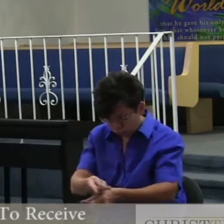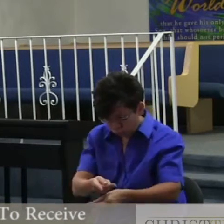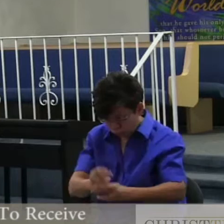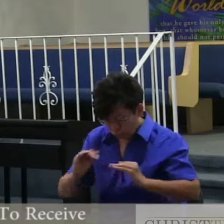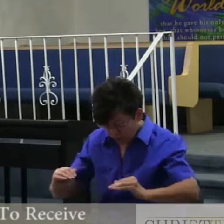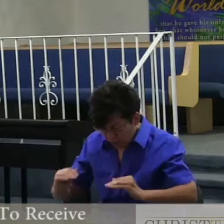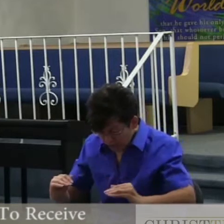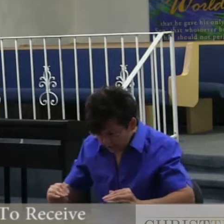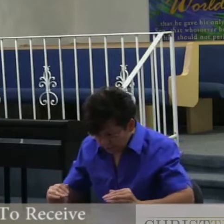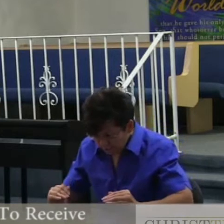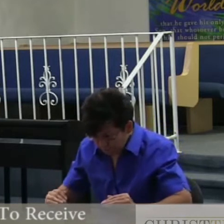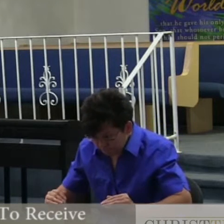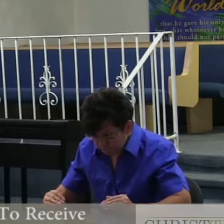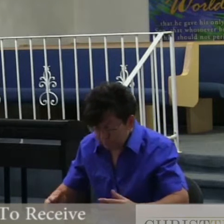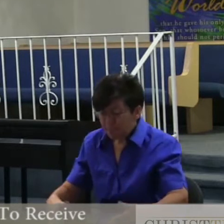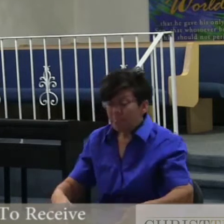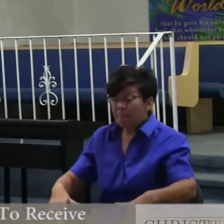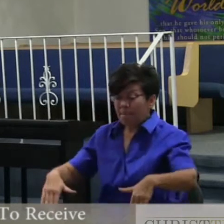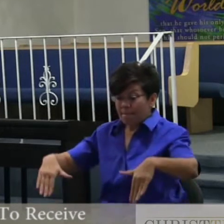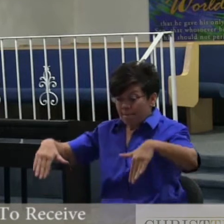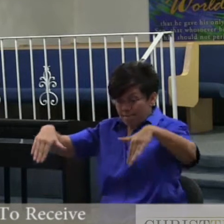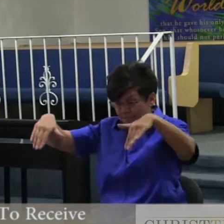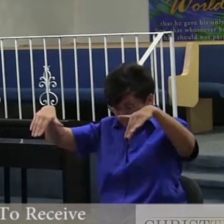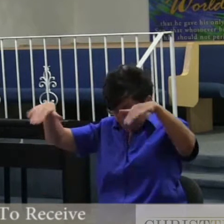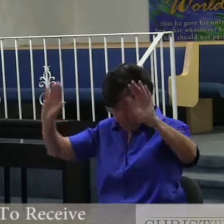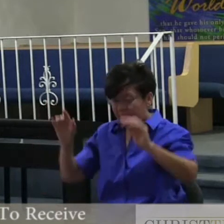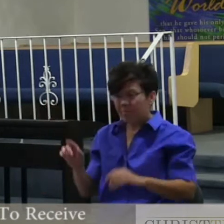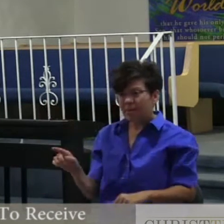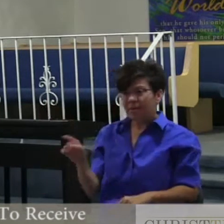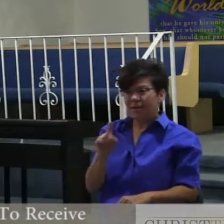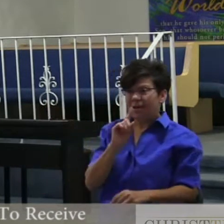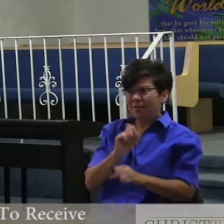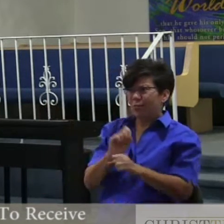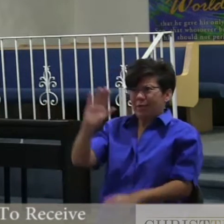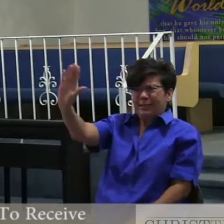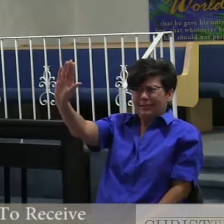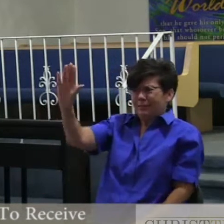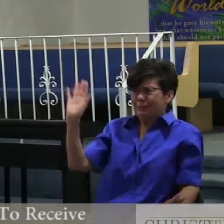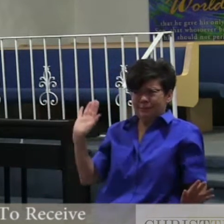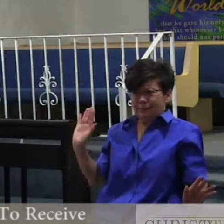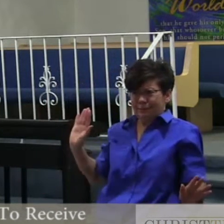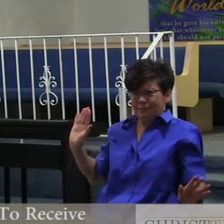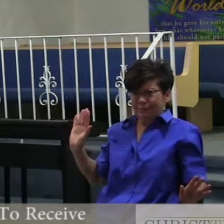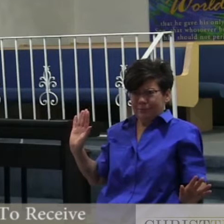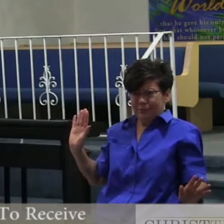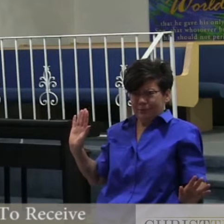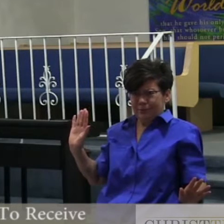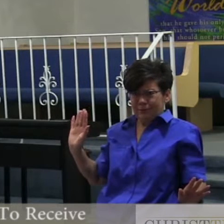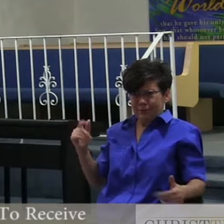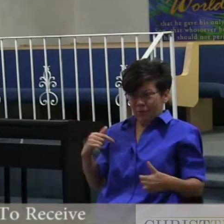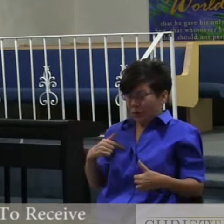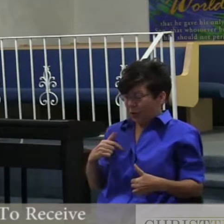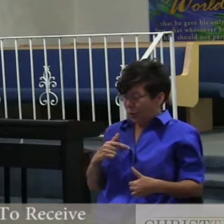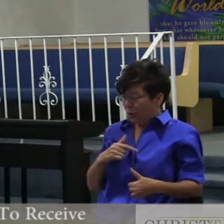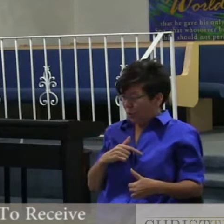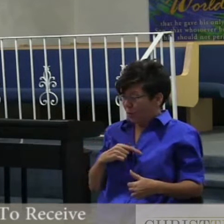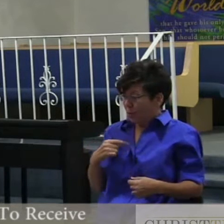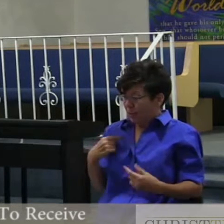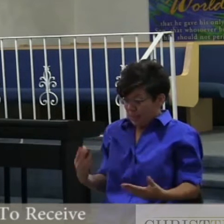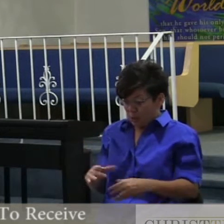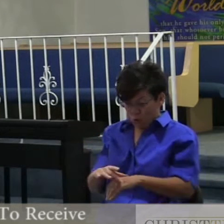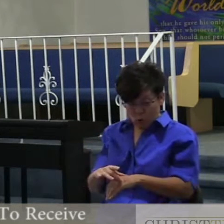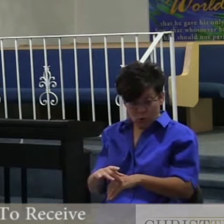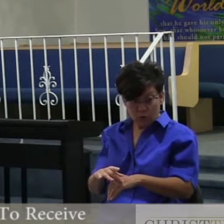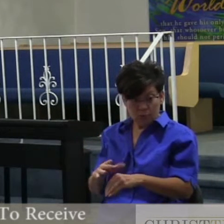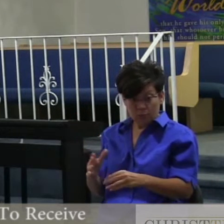them. When they get grown, they belong to God. We have them while we're on this